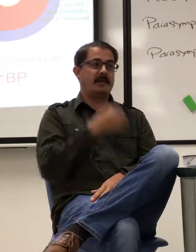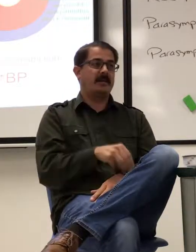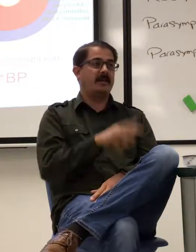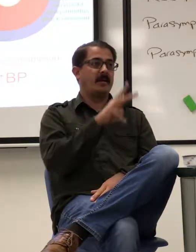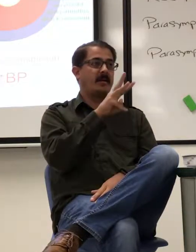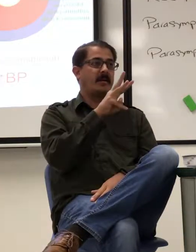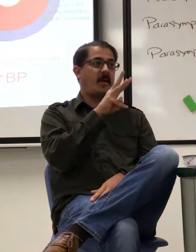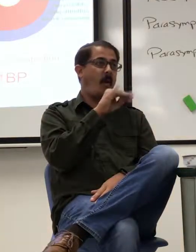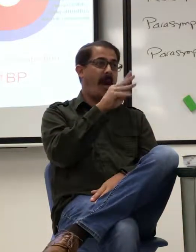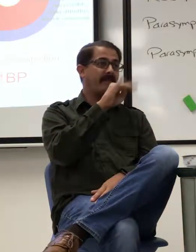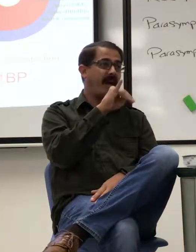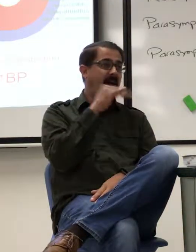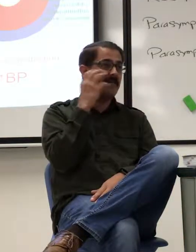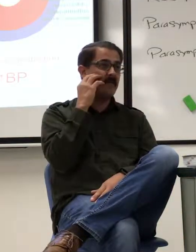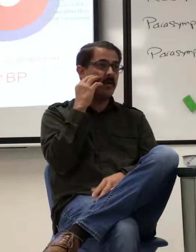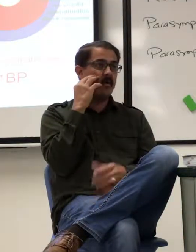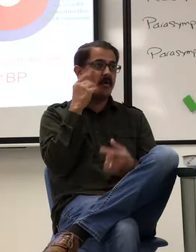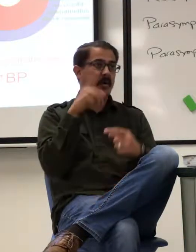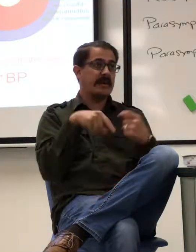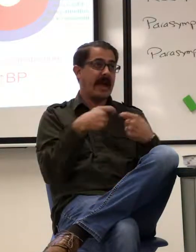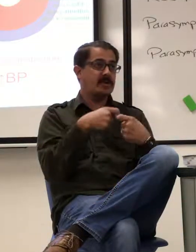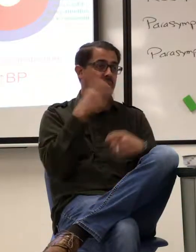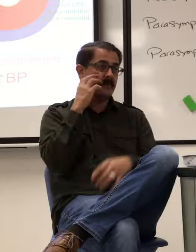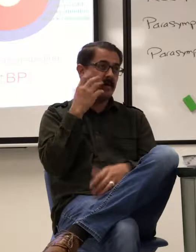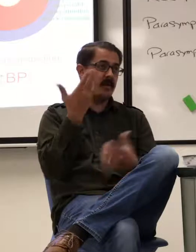Sympathetic block.